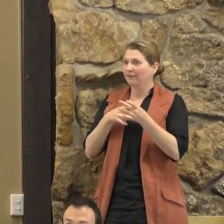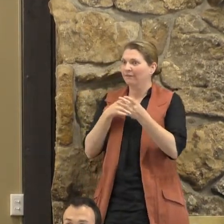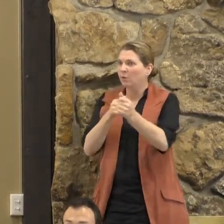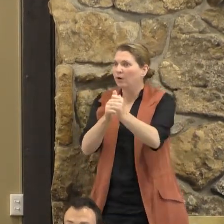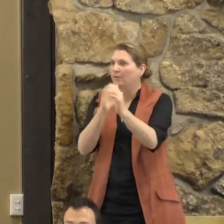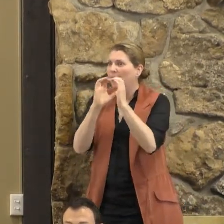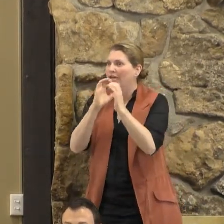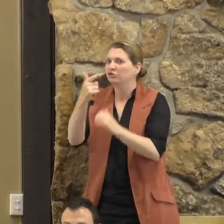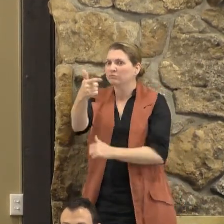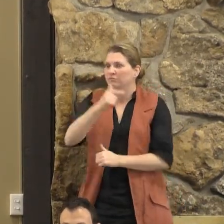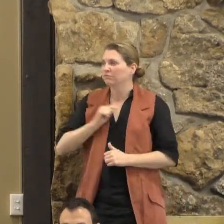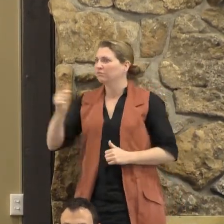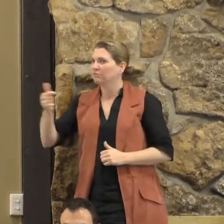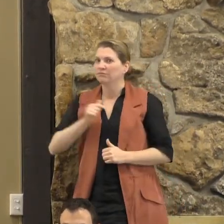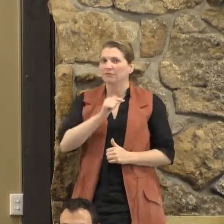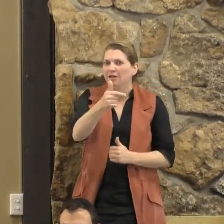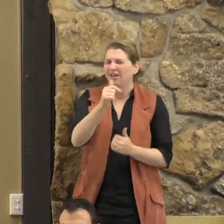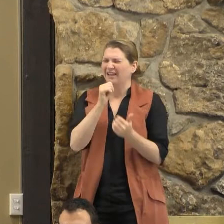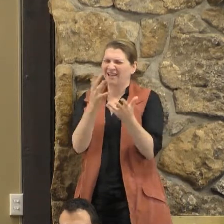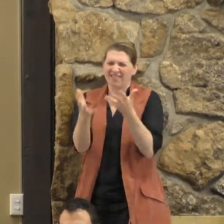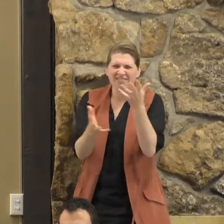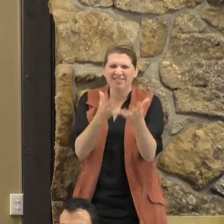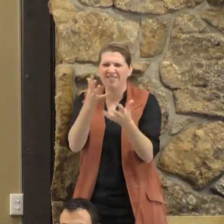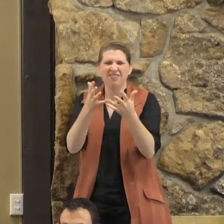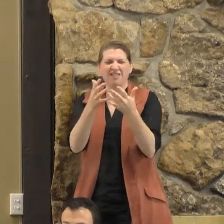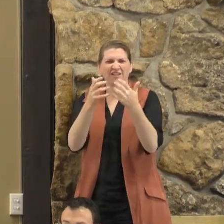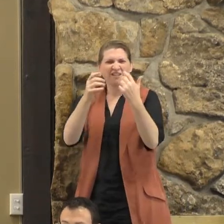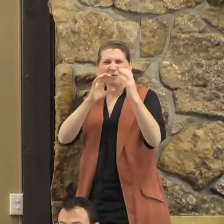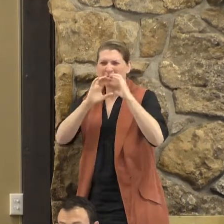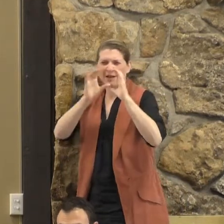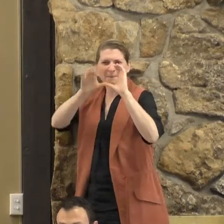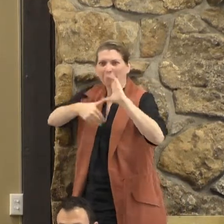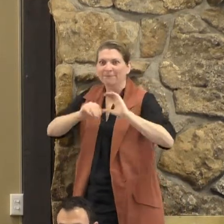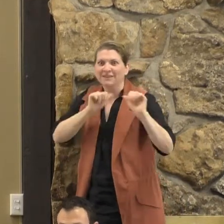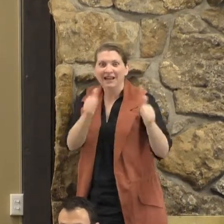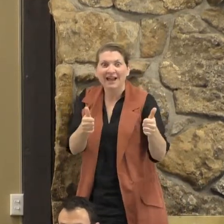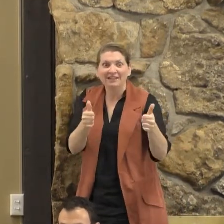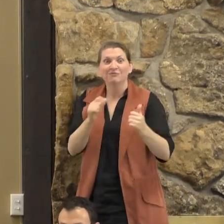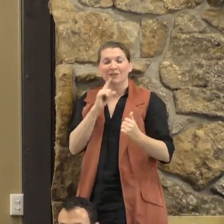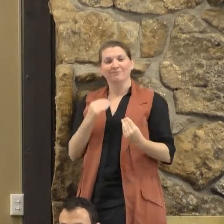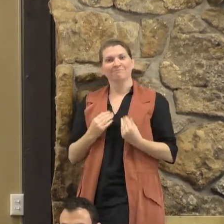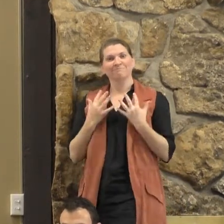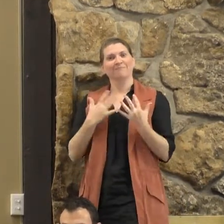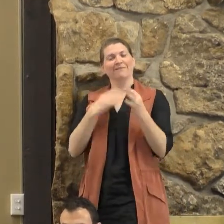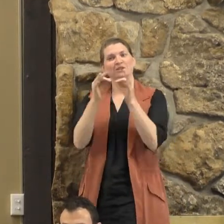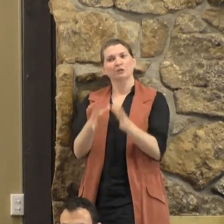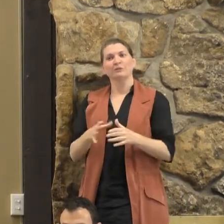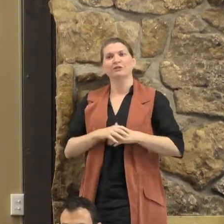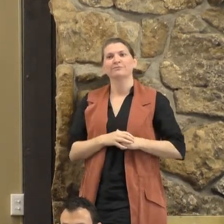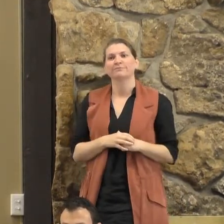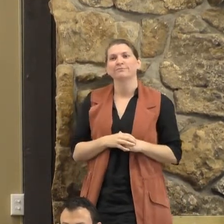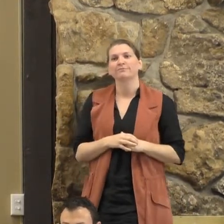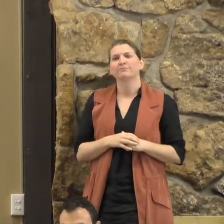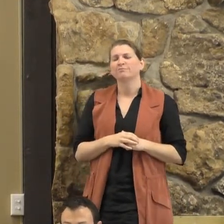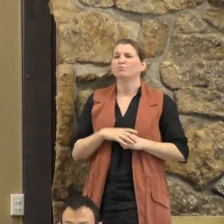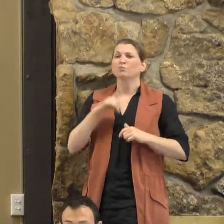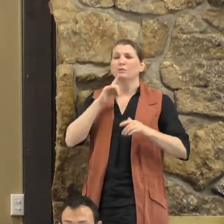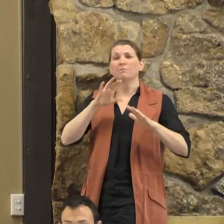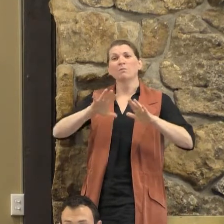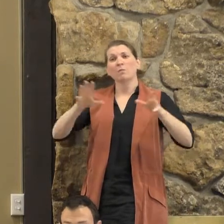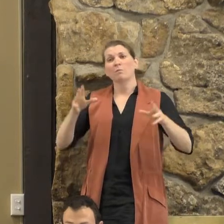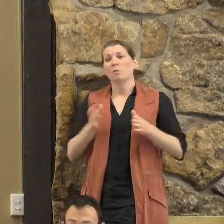things went. So overall, I would say that I